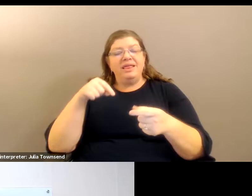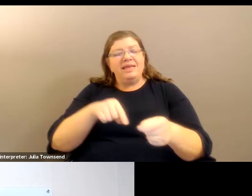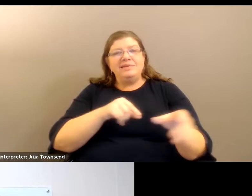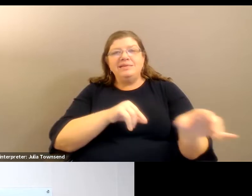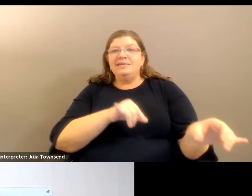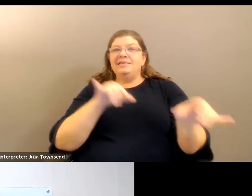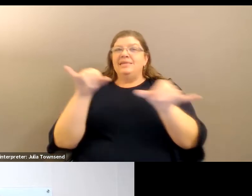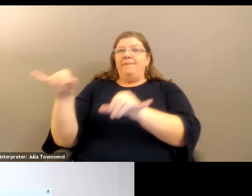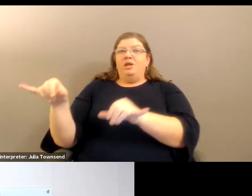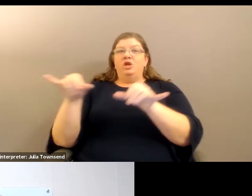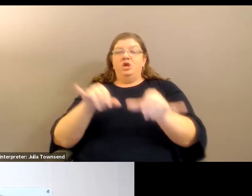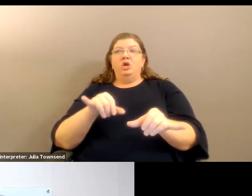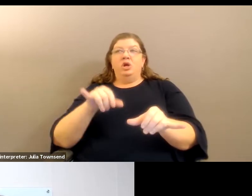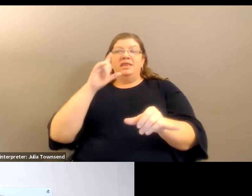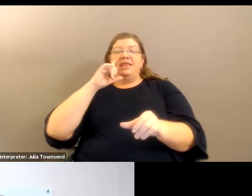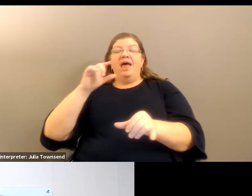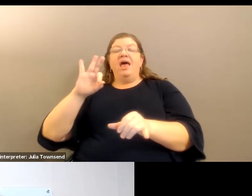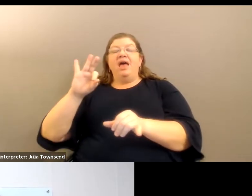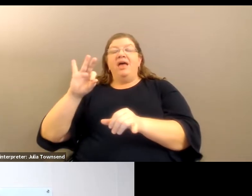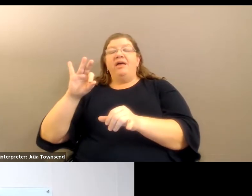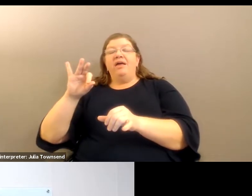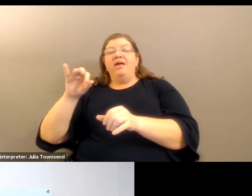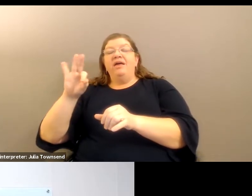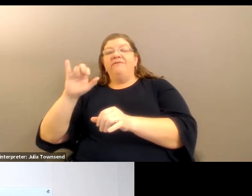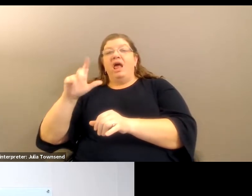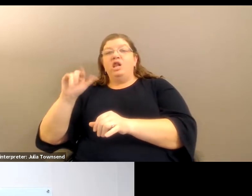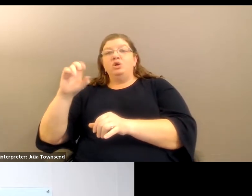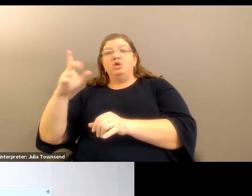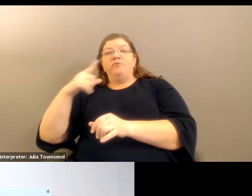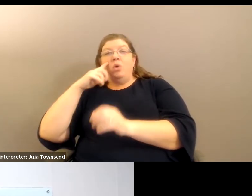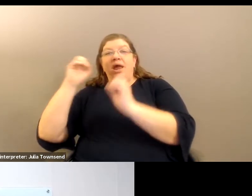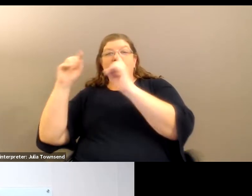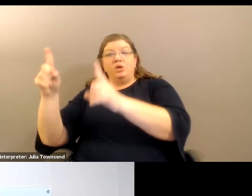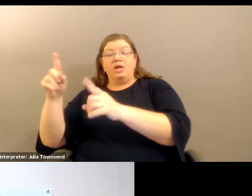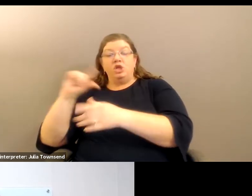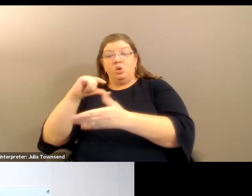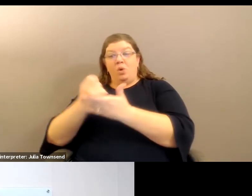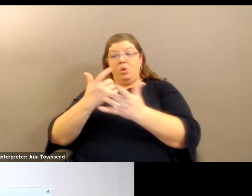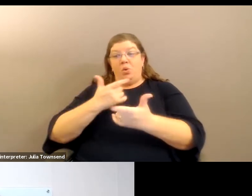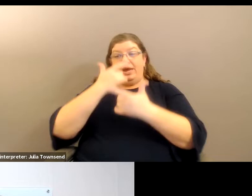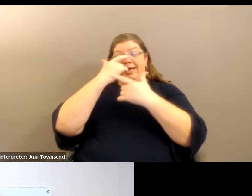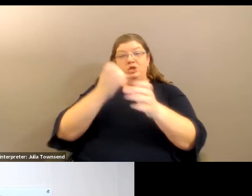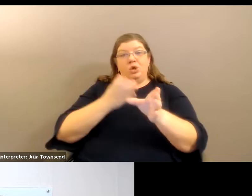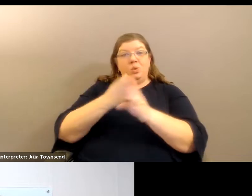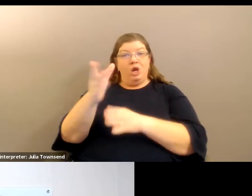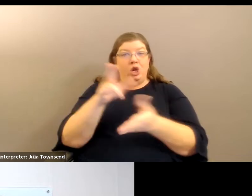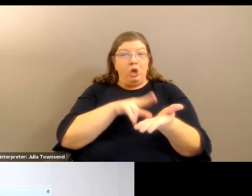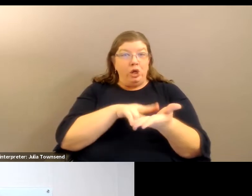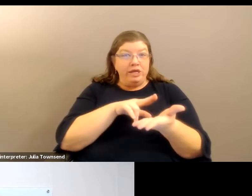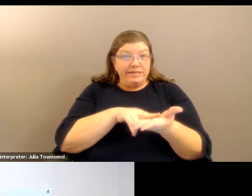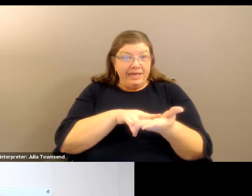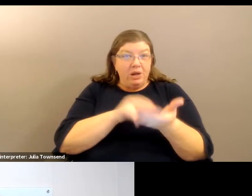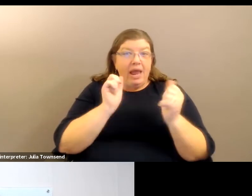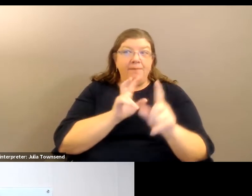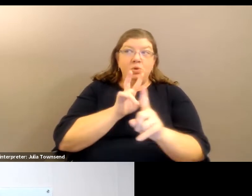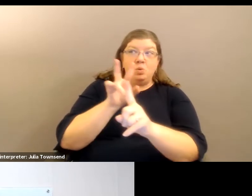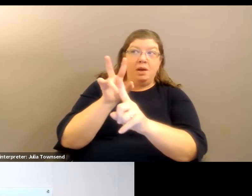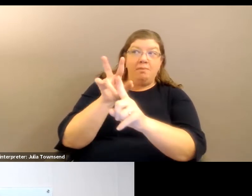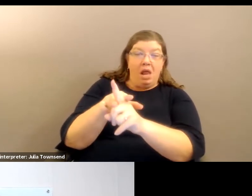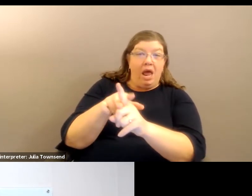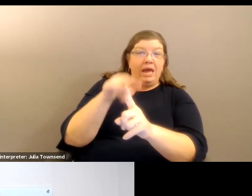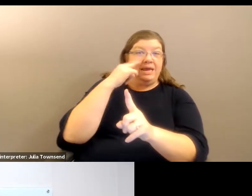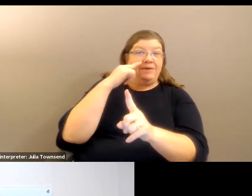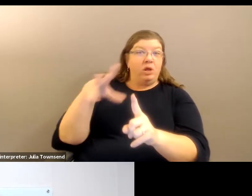Peak Fellowship for Education. Our Peak graduates who are interested in a career in nursing will be able to apply. If accepted